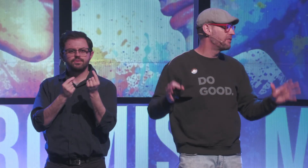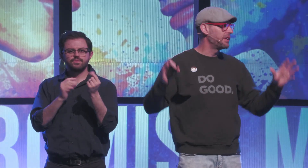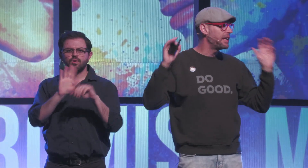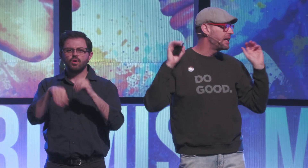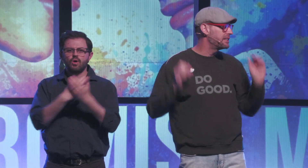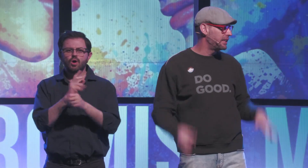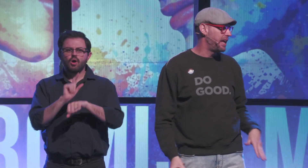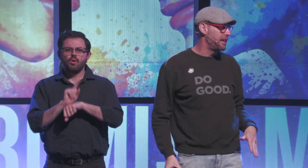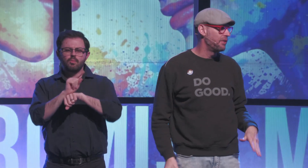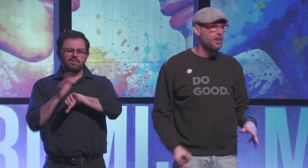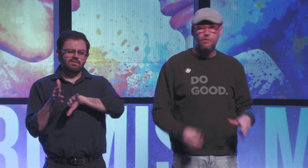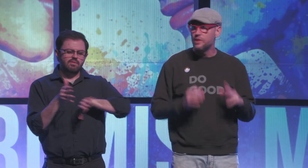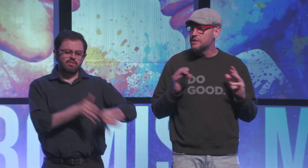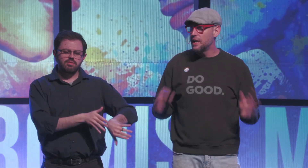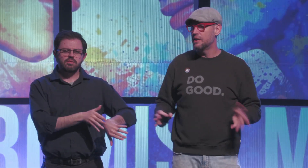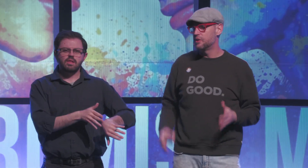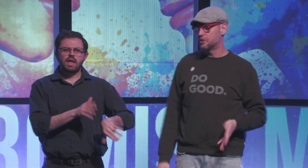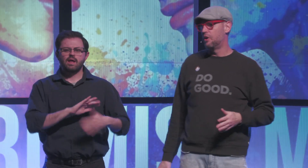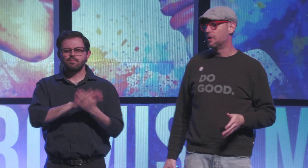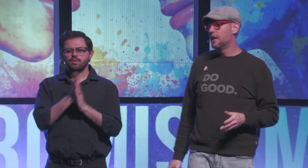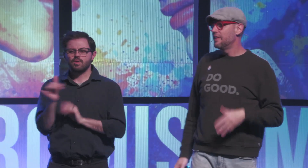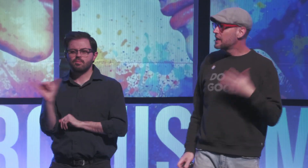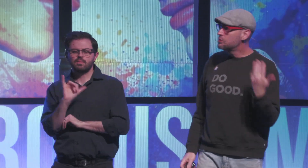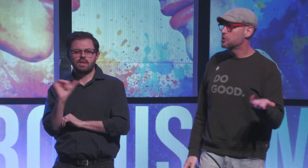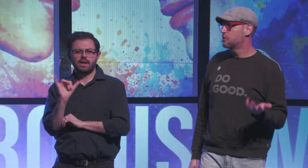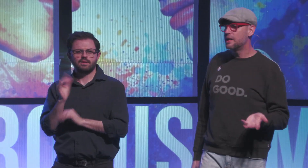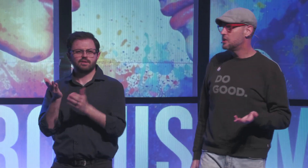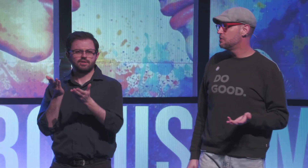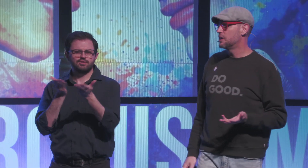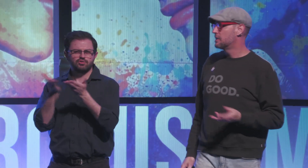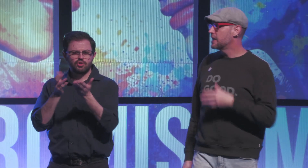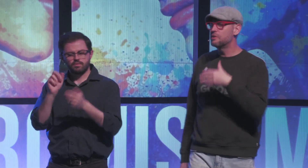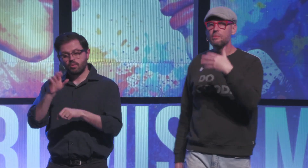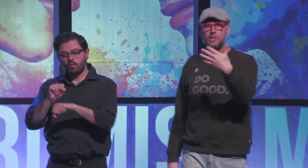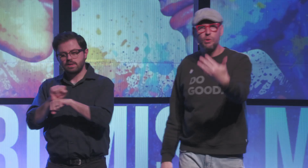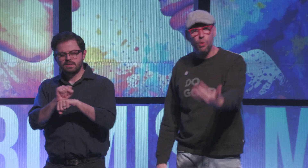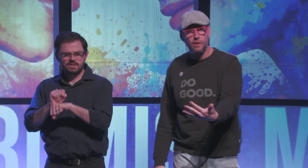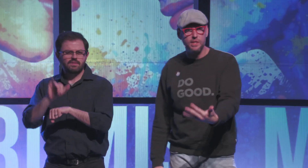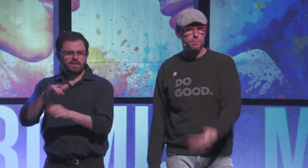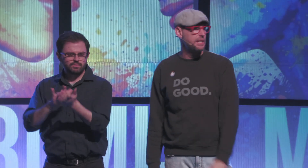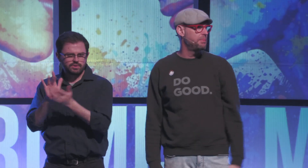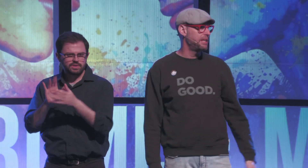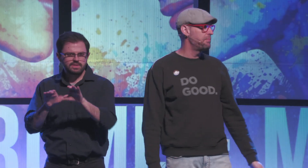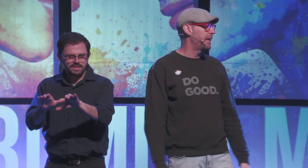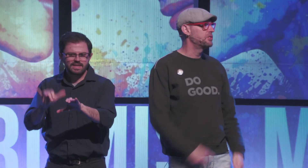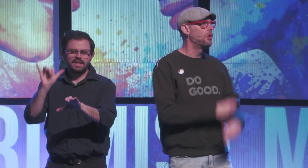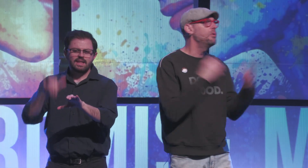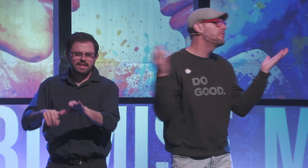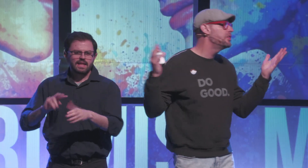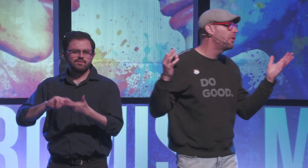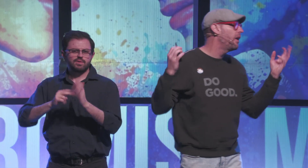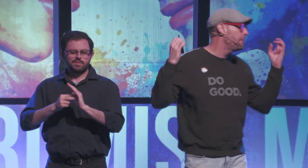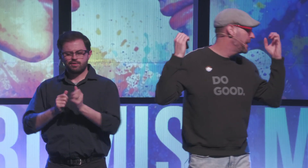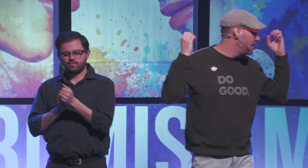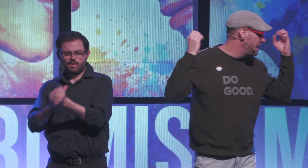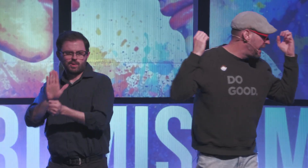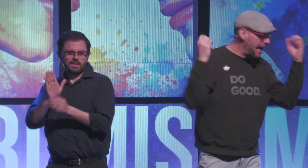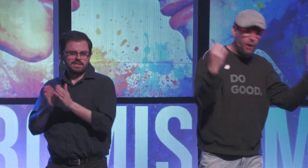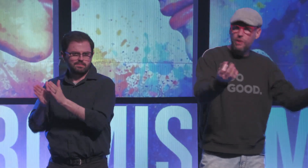a servant, like a slave for the sake of us all. And that's what we're trying to do here. That's what it means to walk this peacemaking path. So whoever you